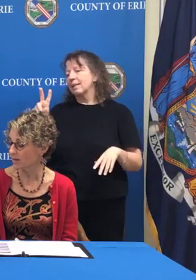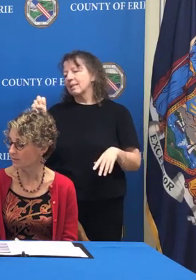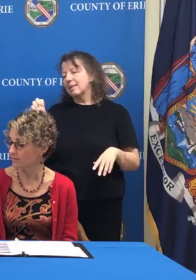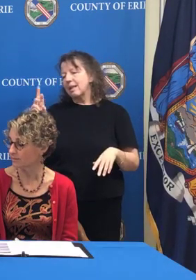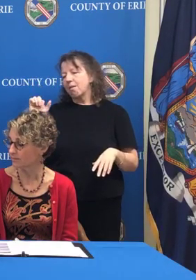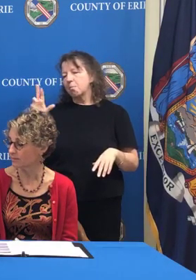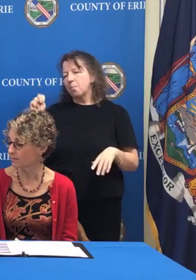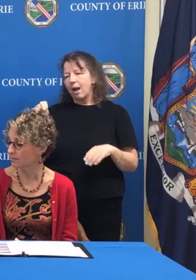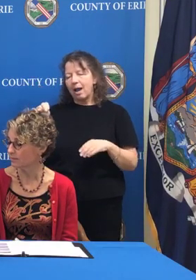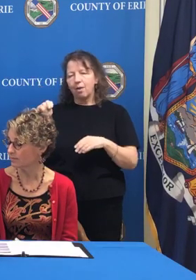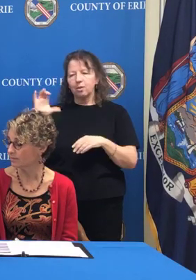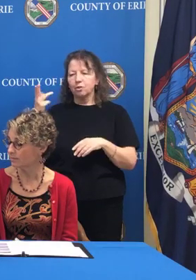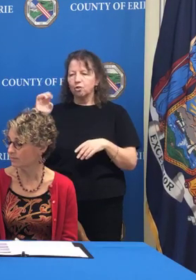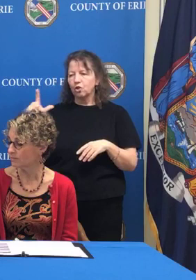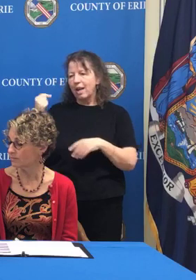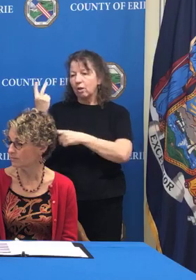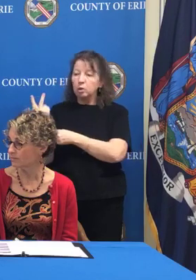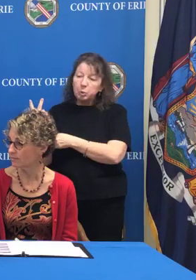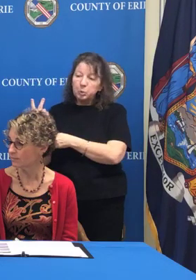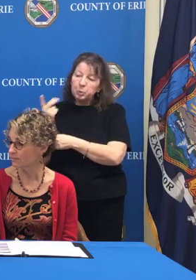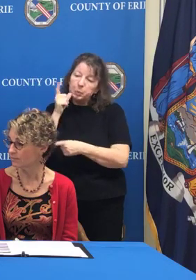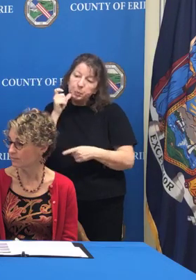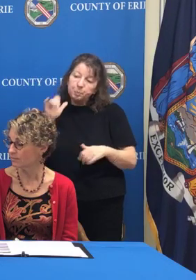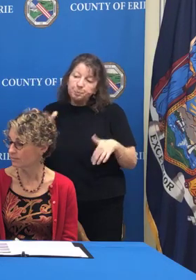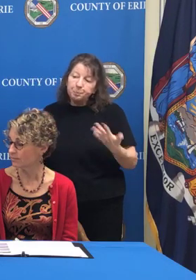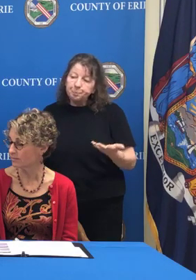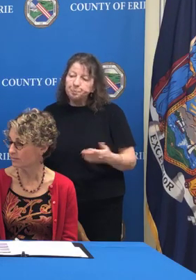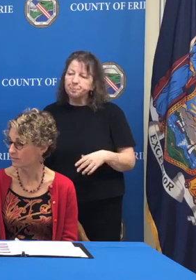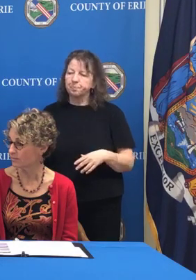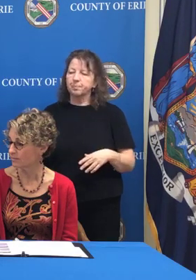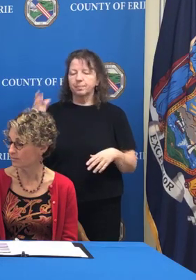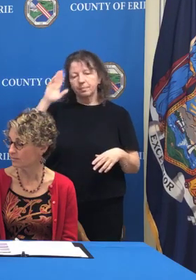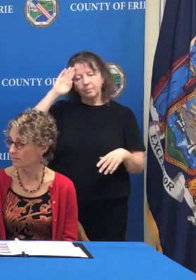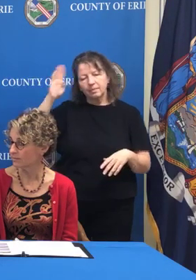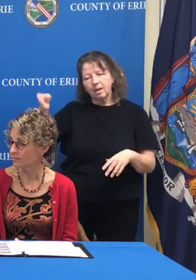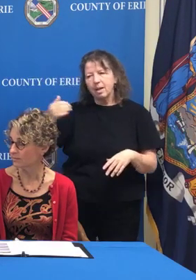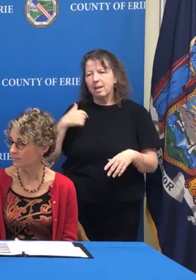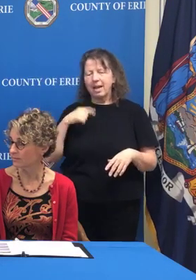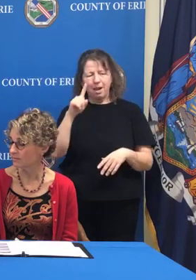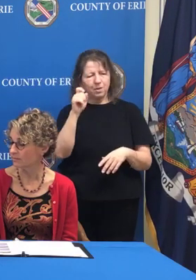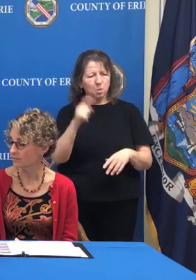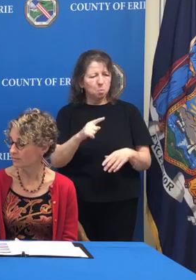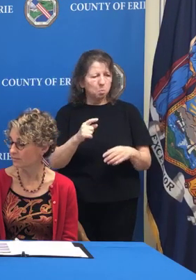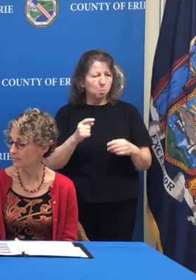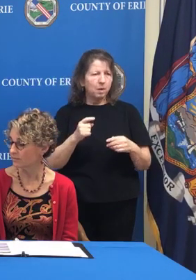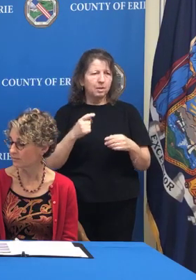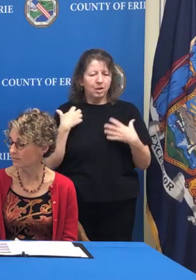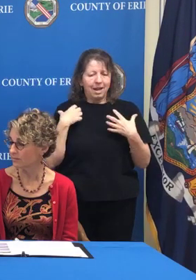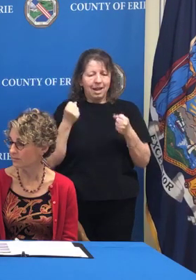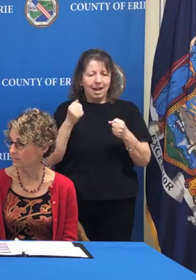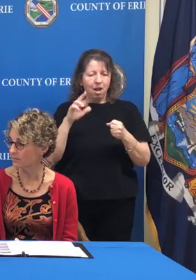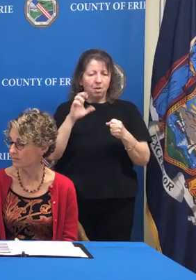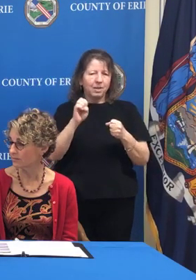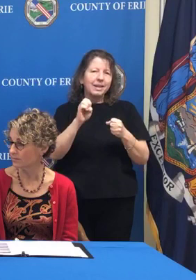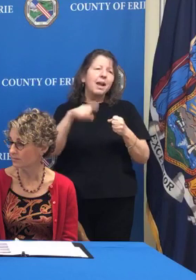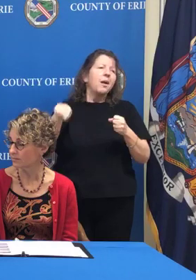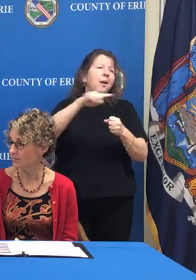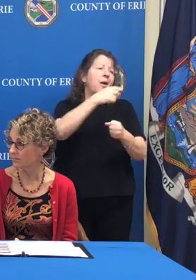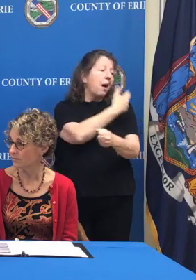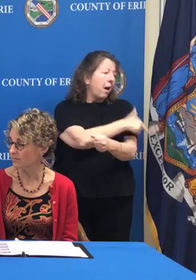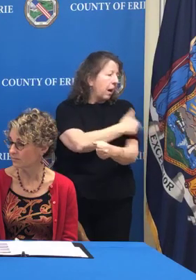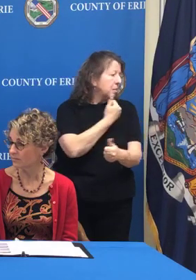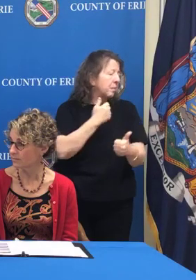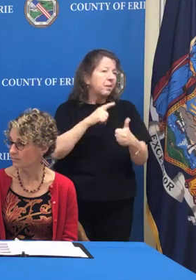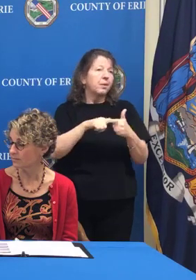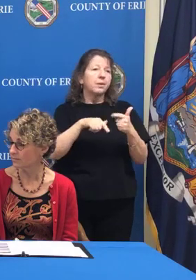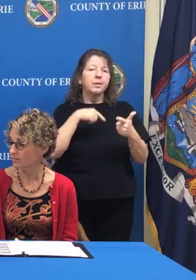2 or other Channel 2 reporter. Good afternoon. I have questions about healthcare workers that are either